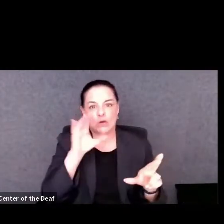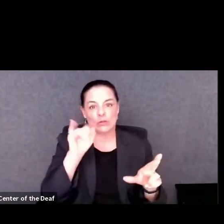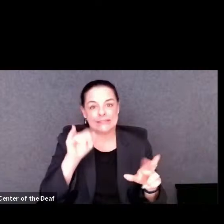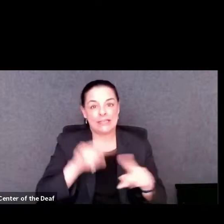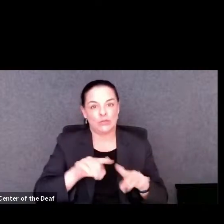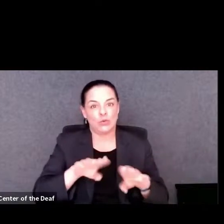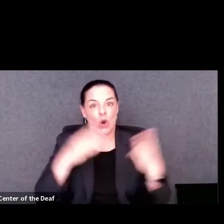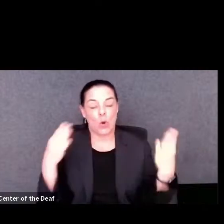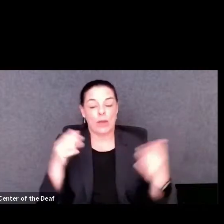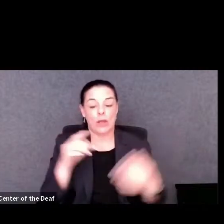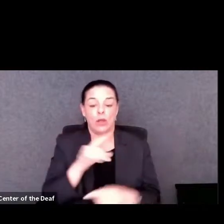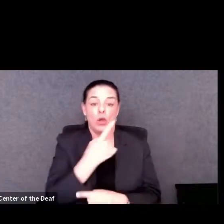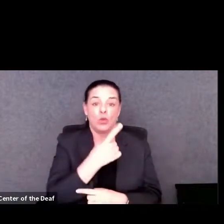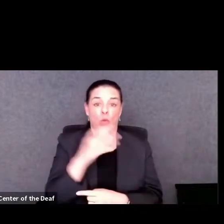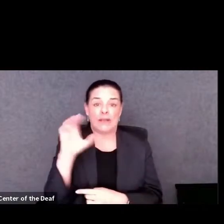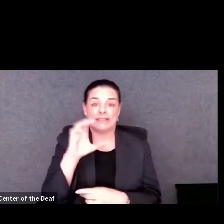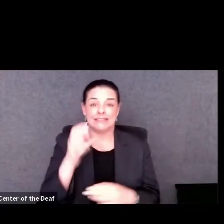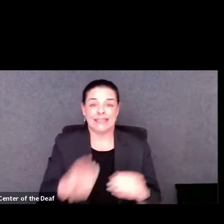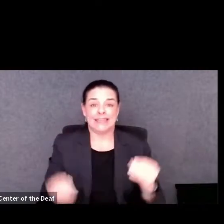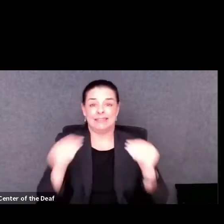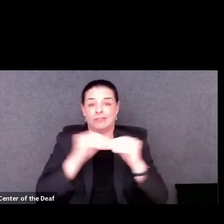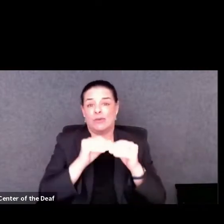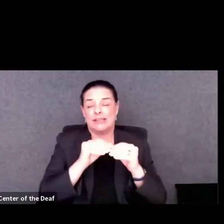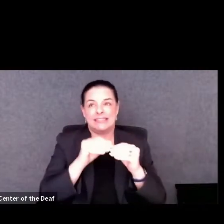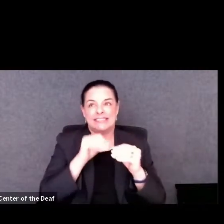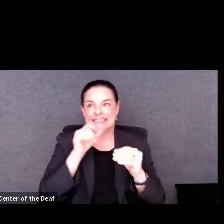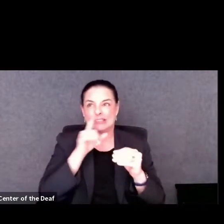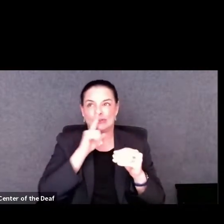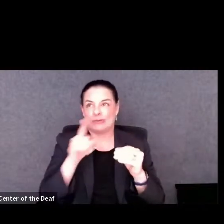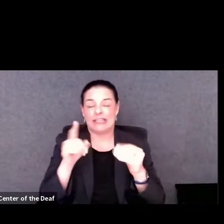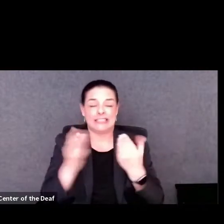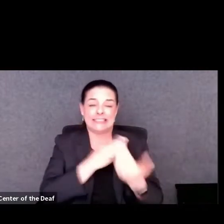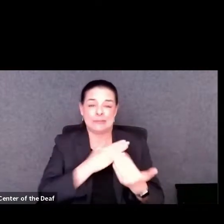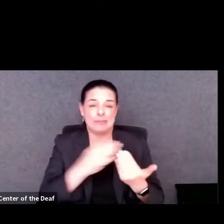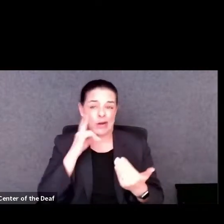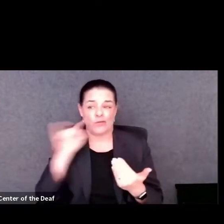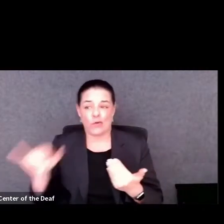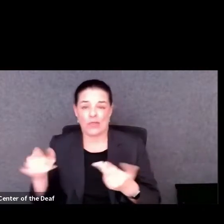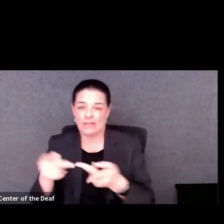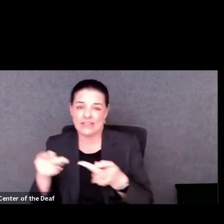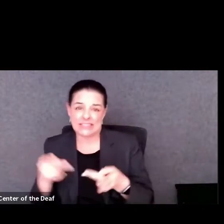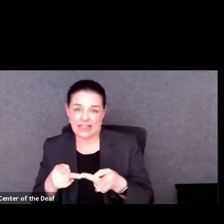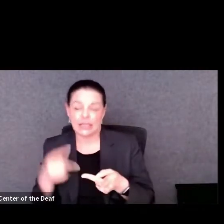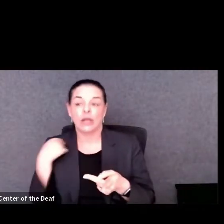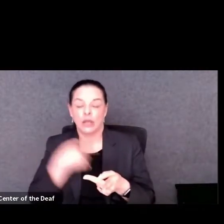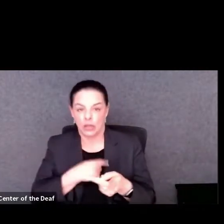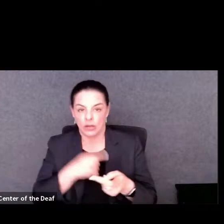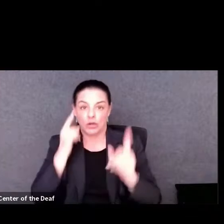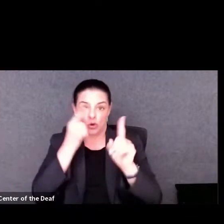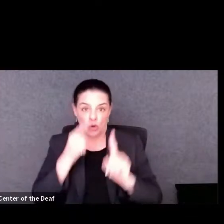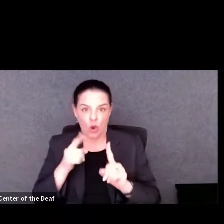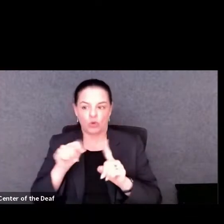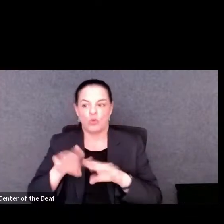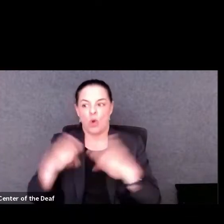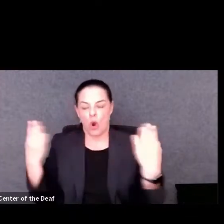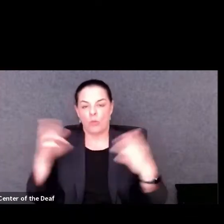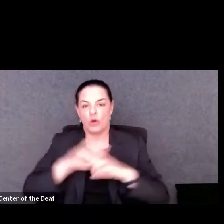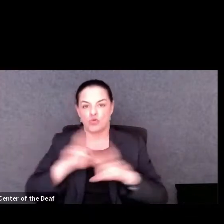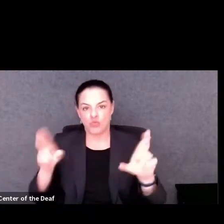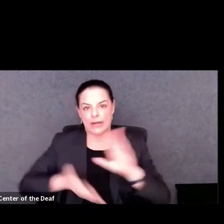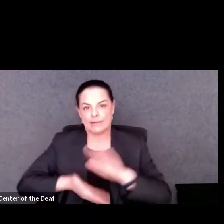open. The 1C increase really doesn't matter for that part. We have the goal to have it open and ready to